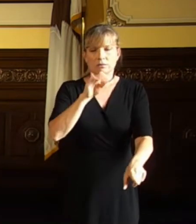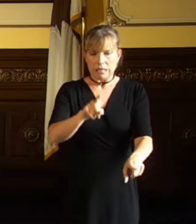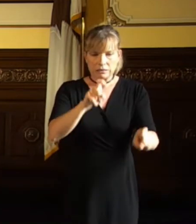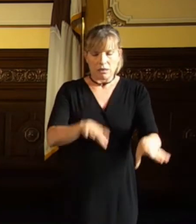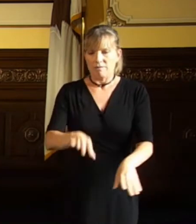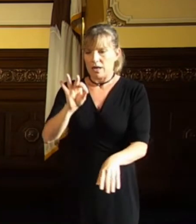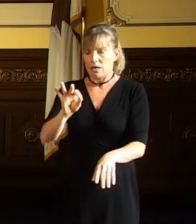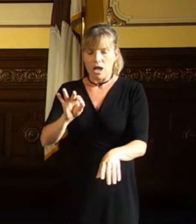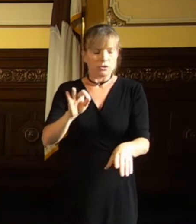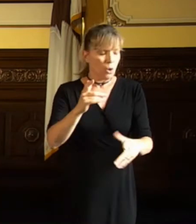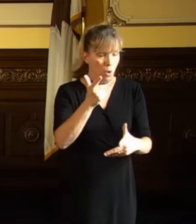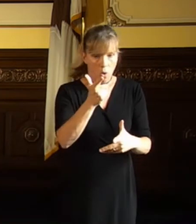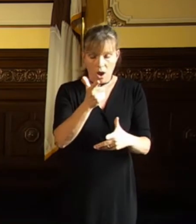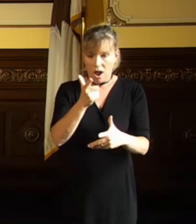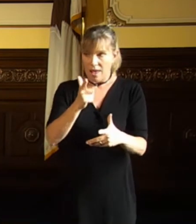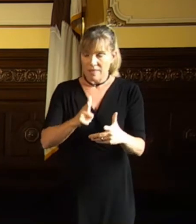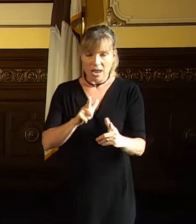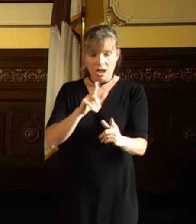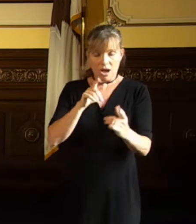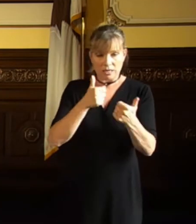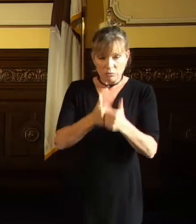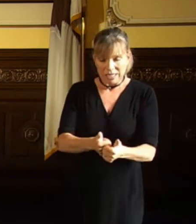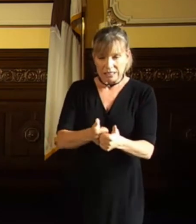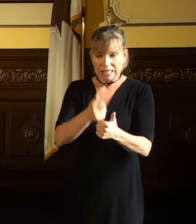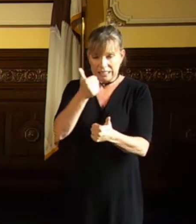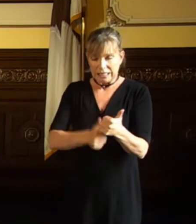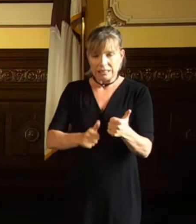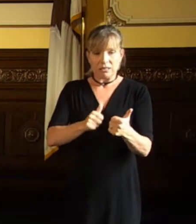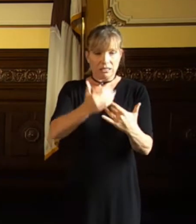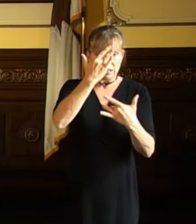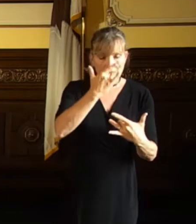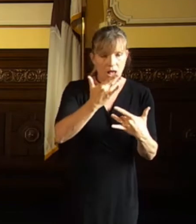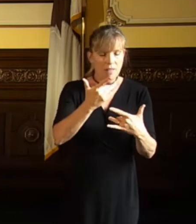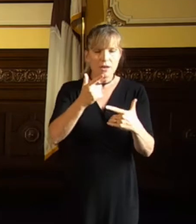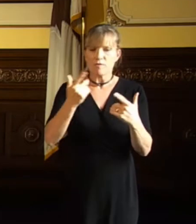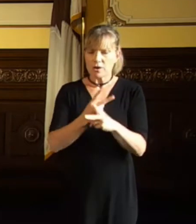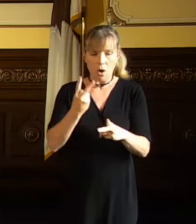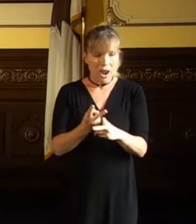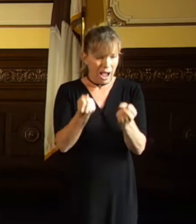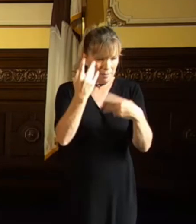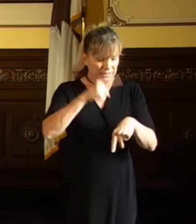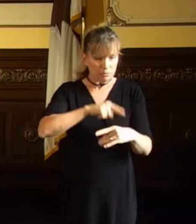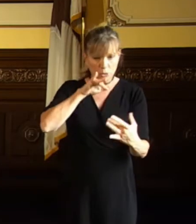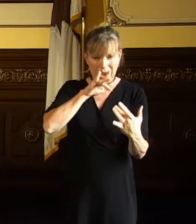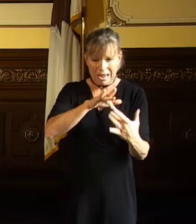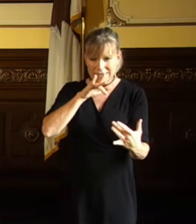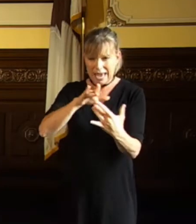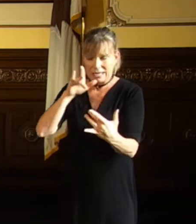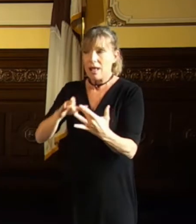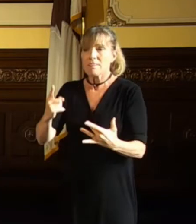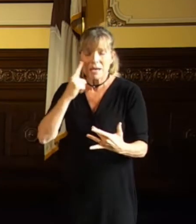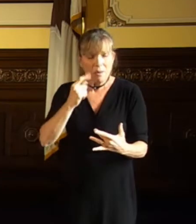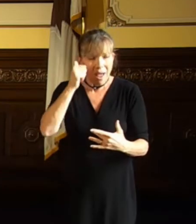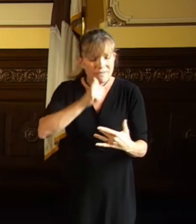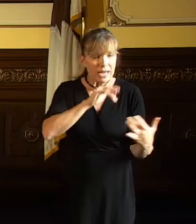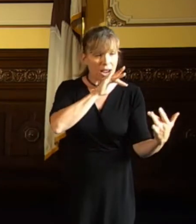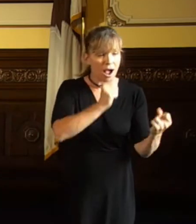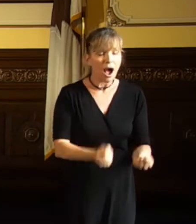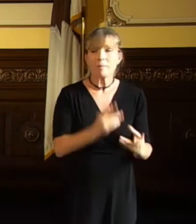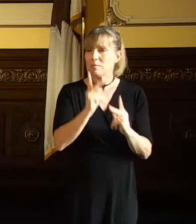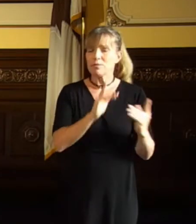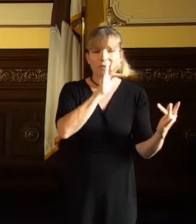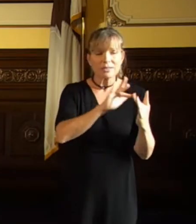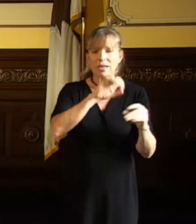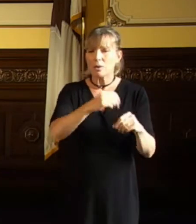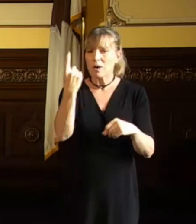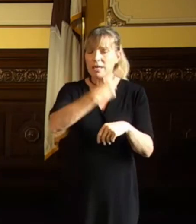some multiple on each case, and you'll determine how many contacts need to be made just for every single day. Think about that. So as